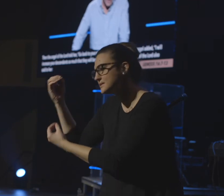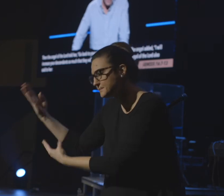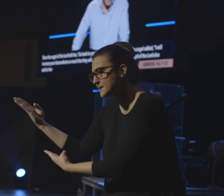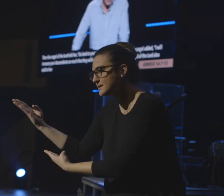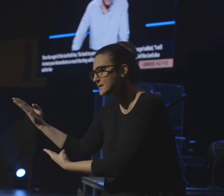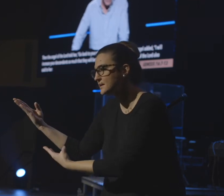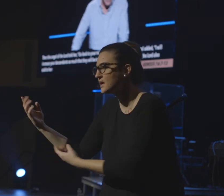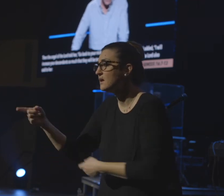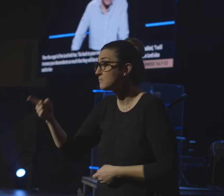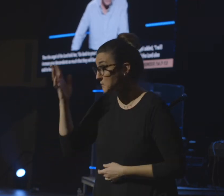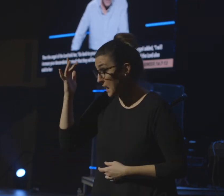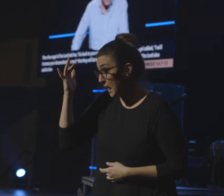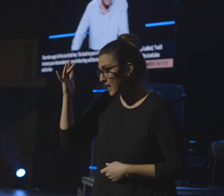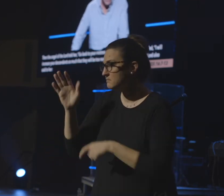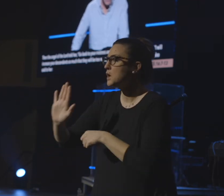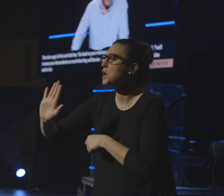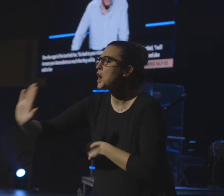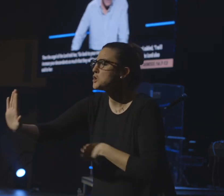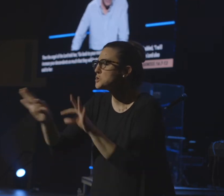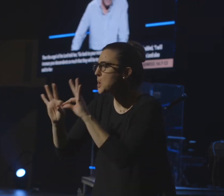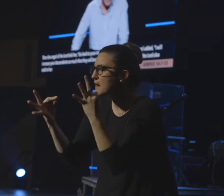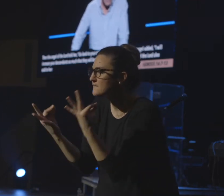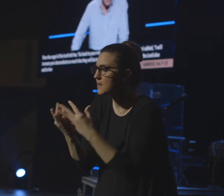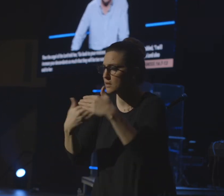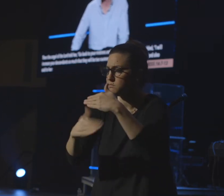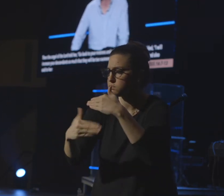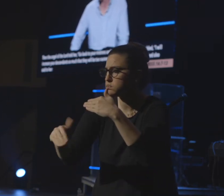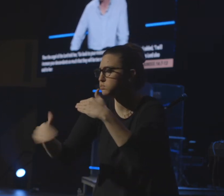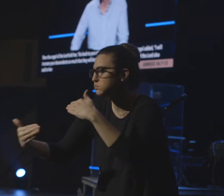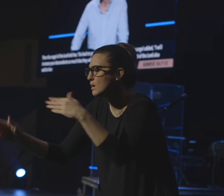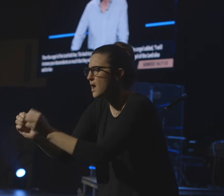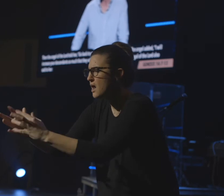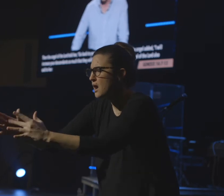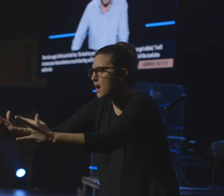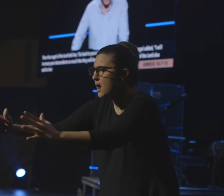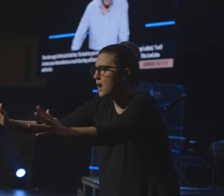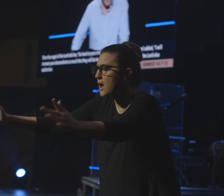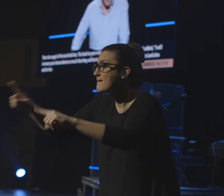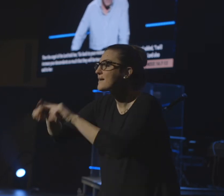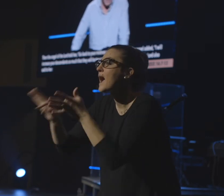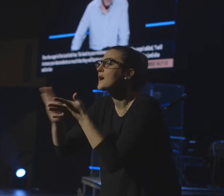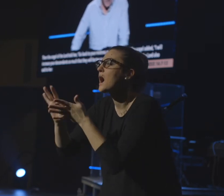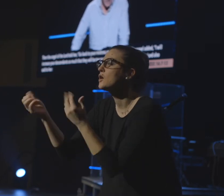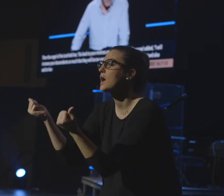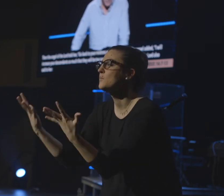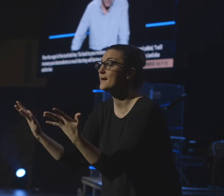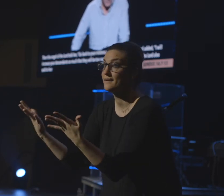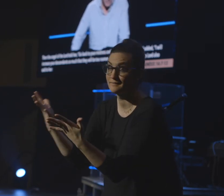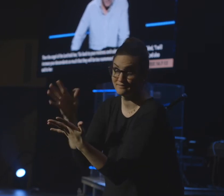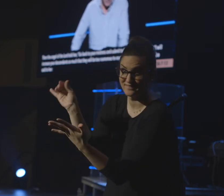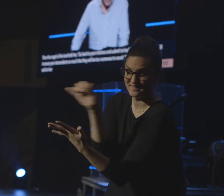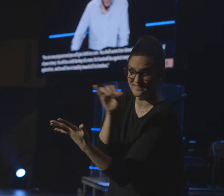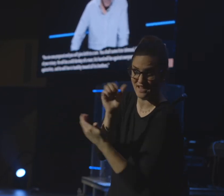angel added, I will increase your descendants so much that they will be too numerous to count. Sounds like the Abrahamic promise. The angel of the